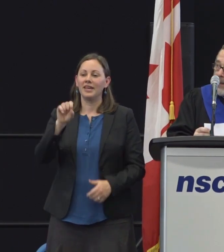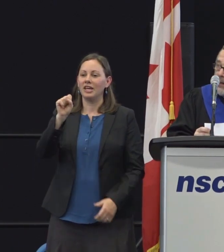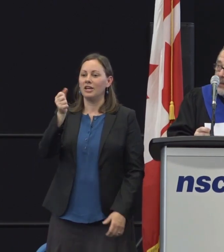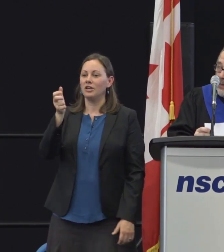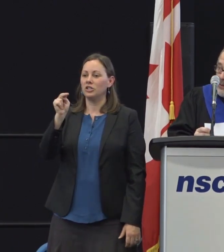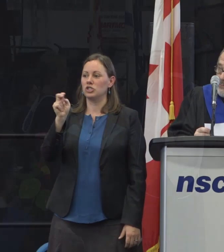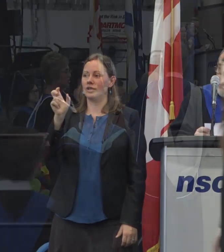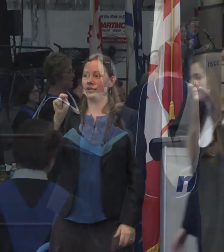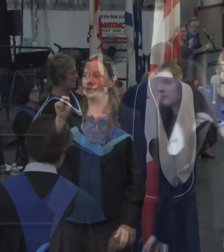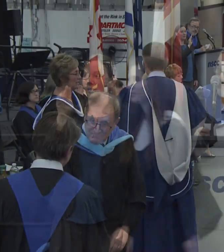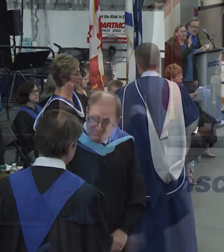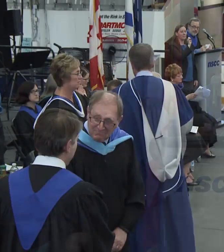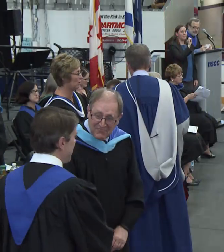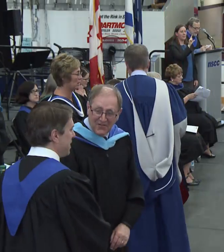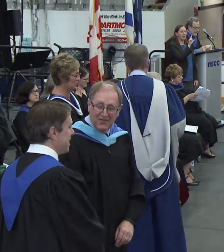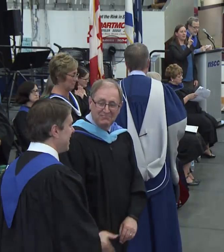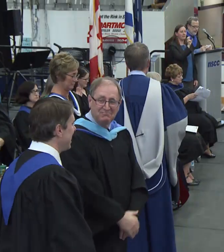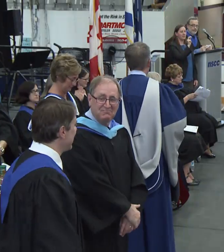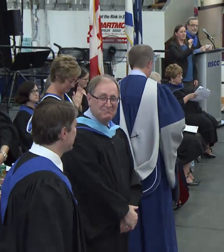Shannon Belding.